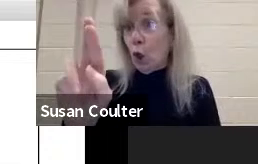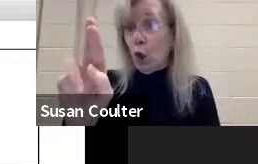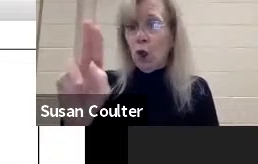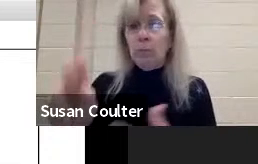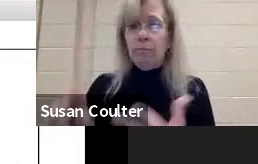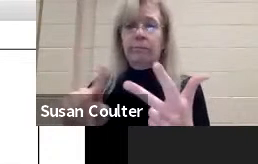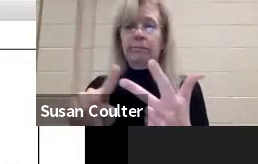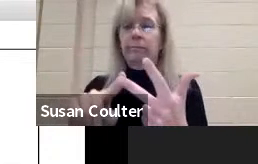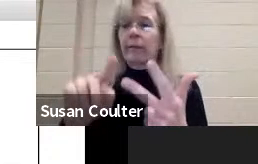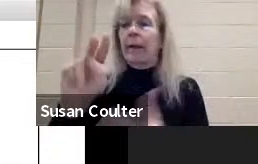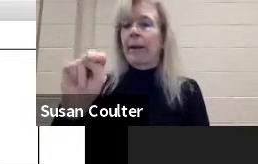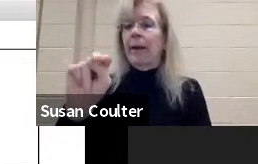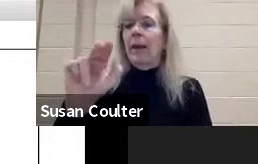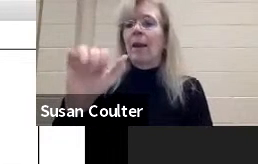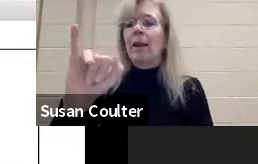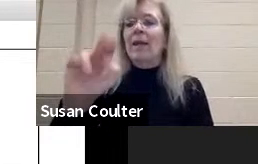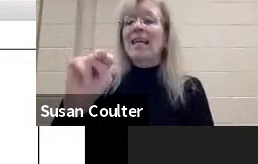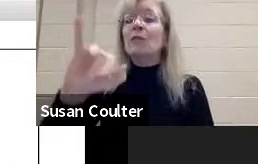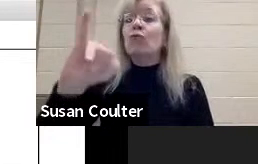Mueller,